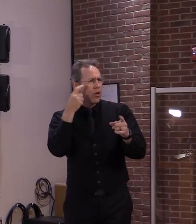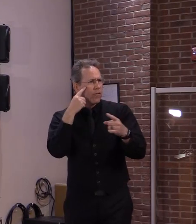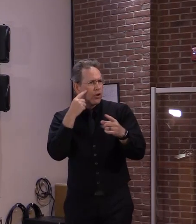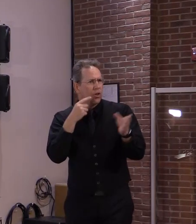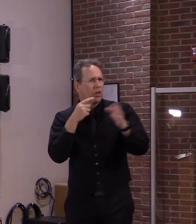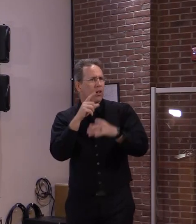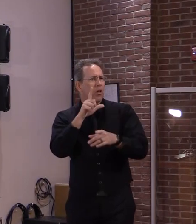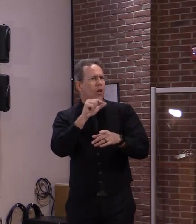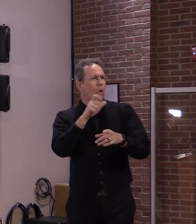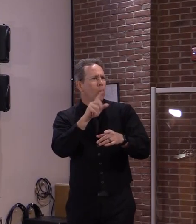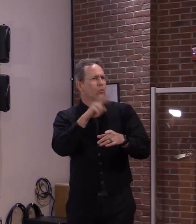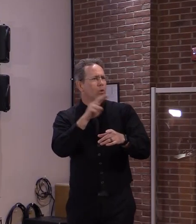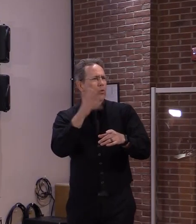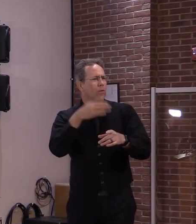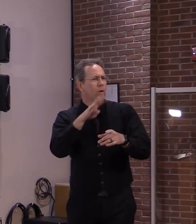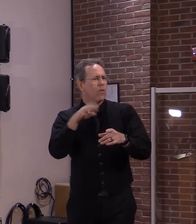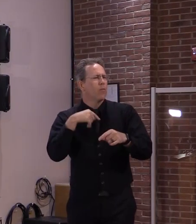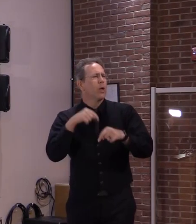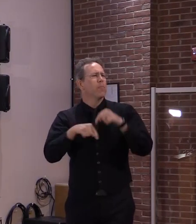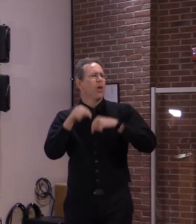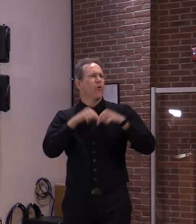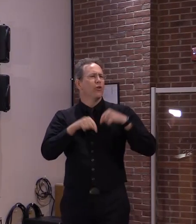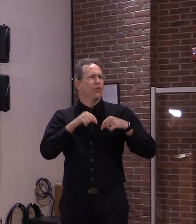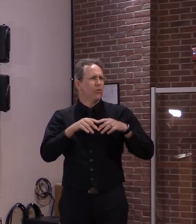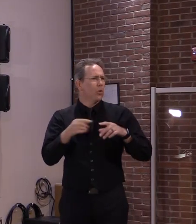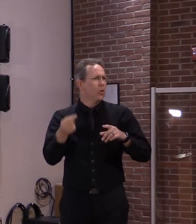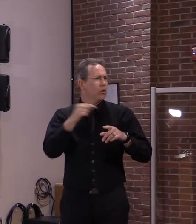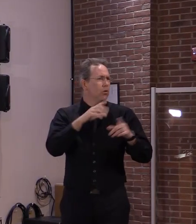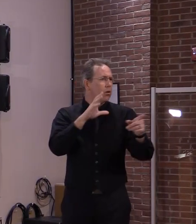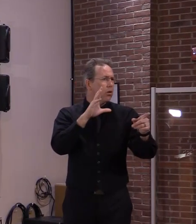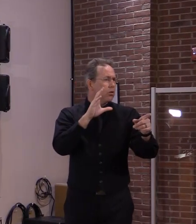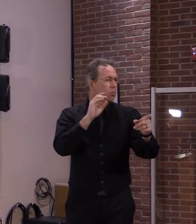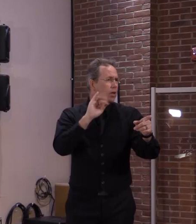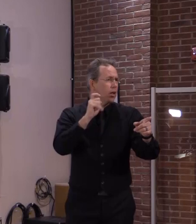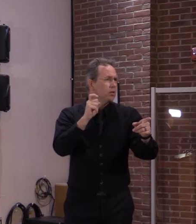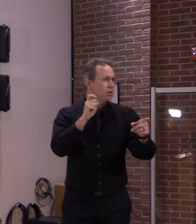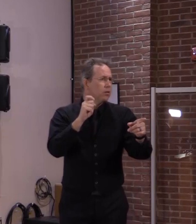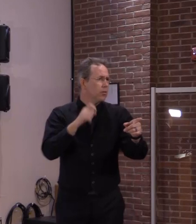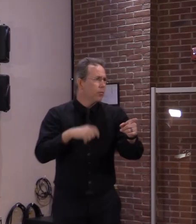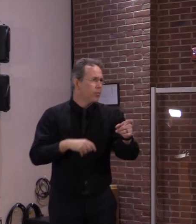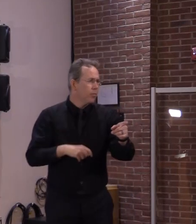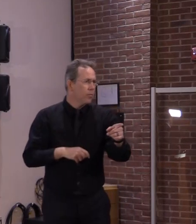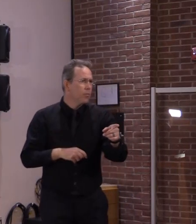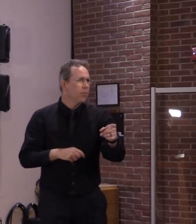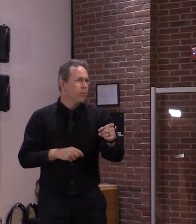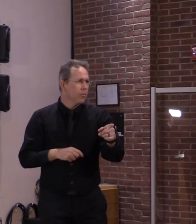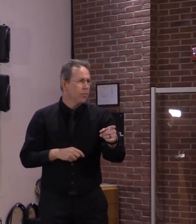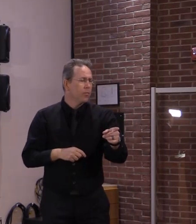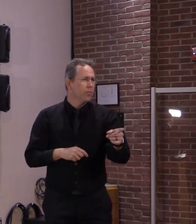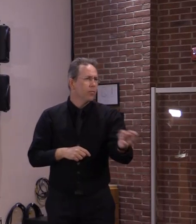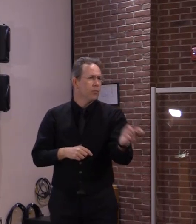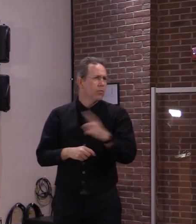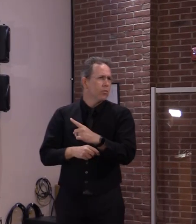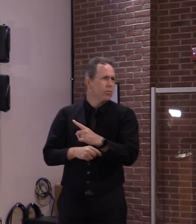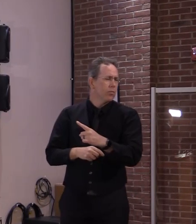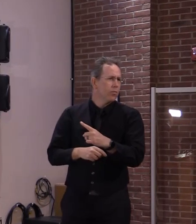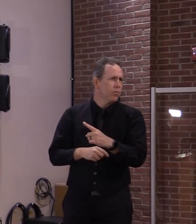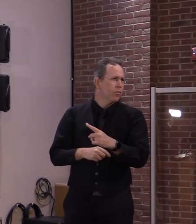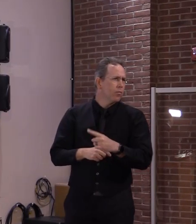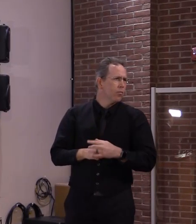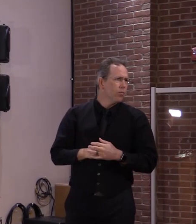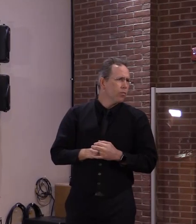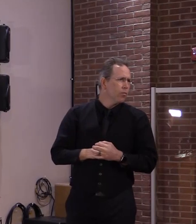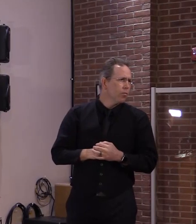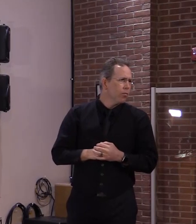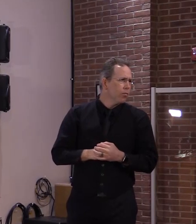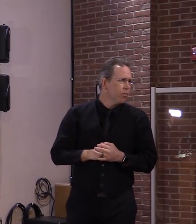Ann Wallace Allen, and then back to the order we've been in. So Calvin. Thanks, Governor.